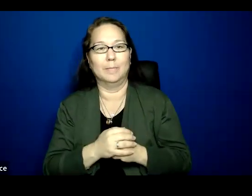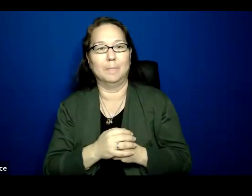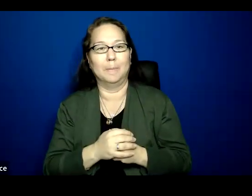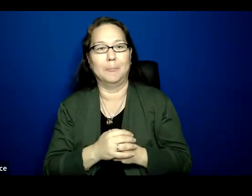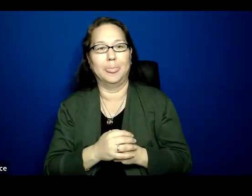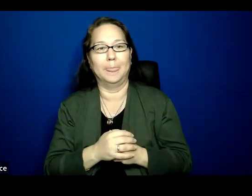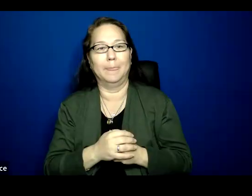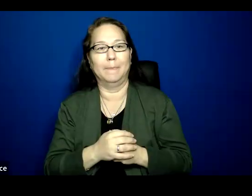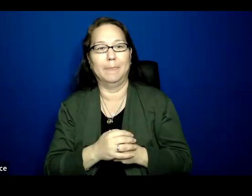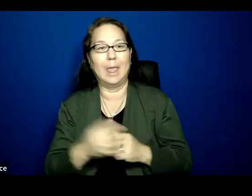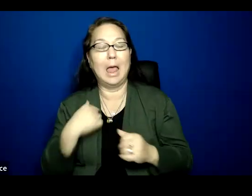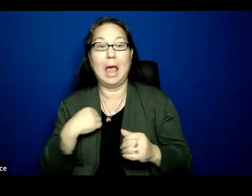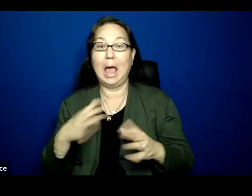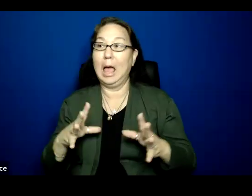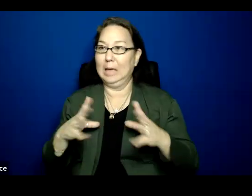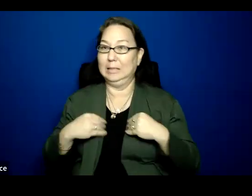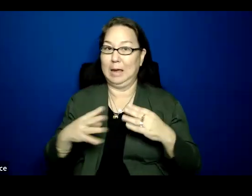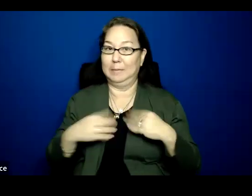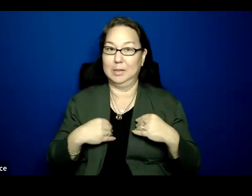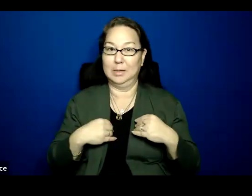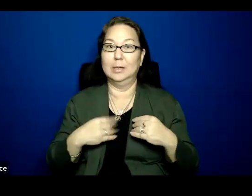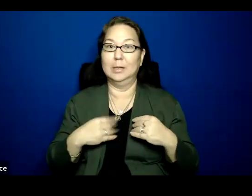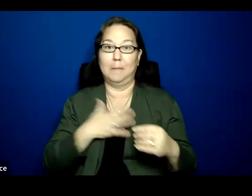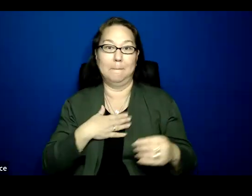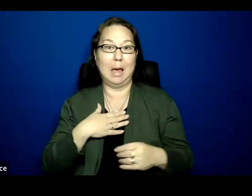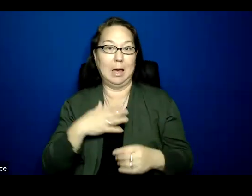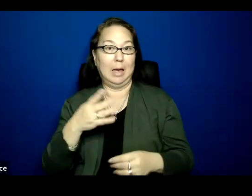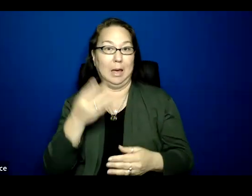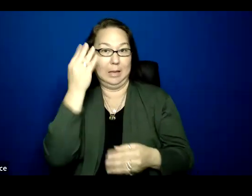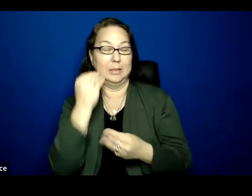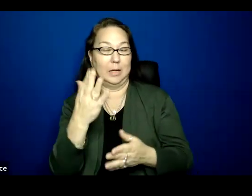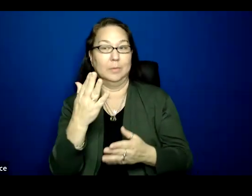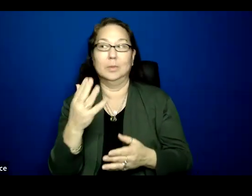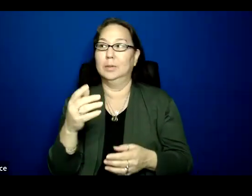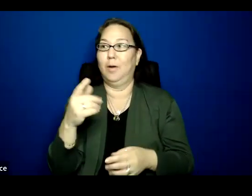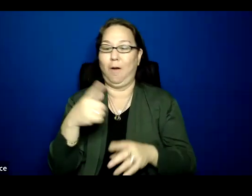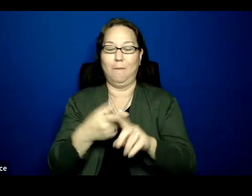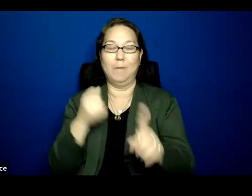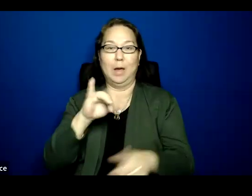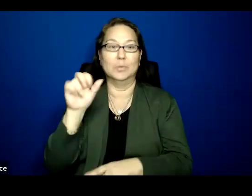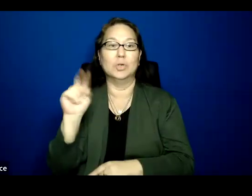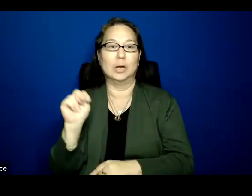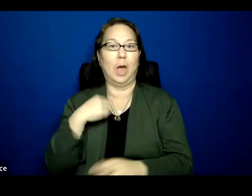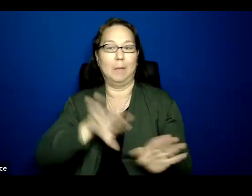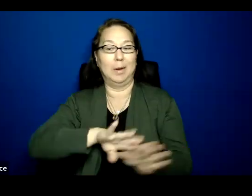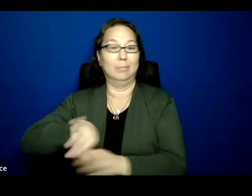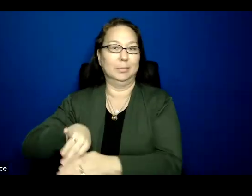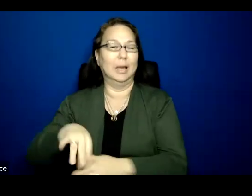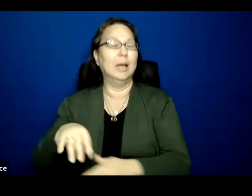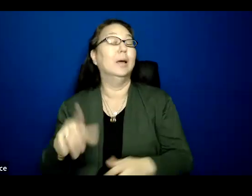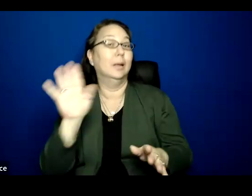I adapted my testimony from January of this year, actually, on the exact same issue, and I think I'm going to leave it aside. But here's the